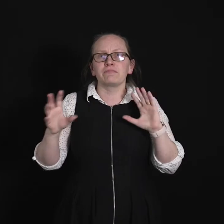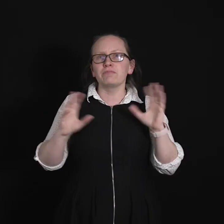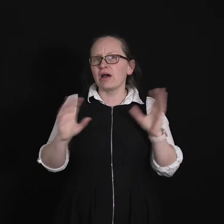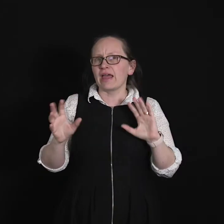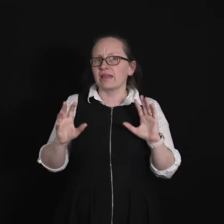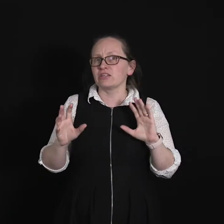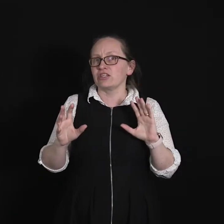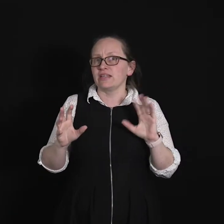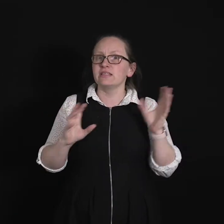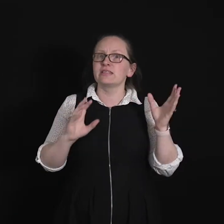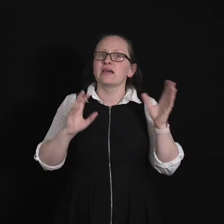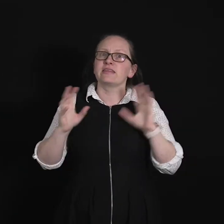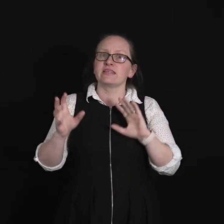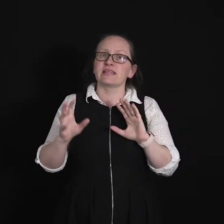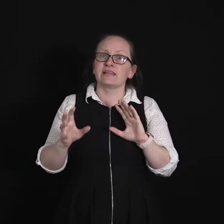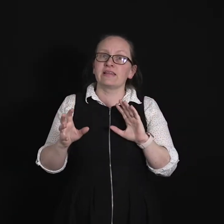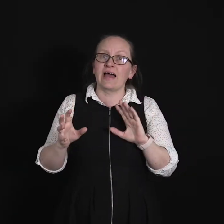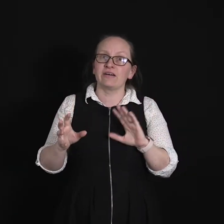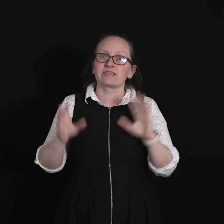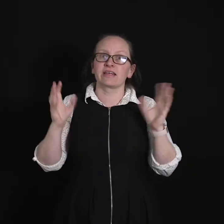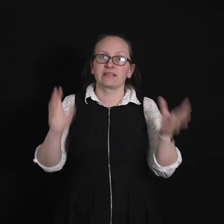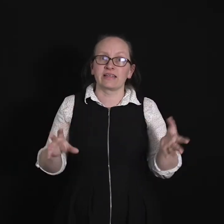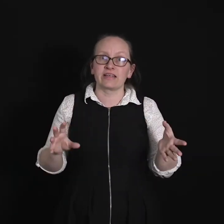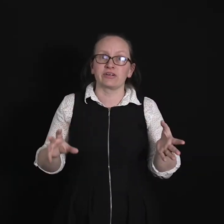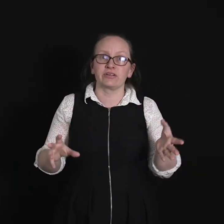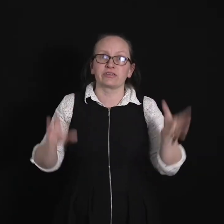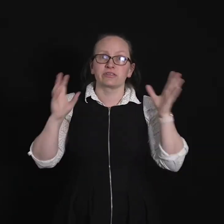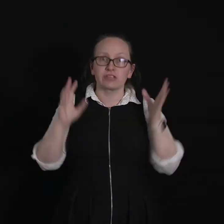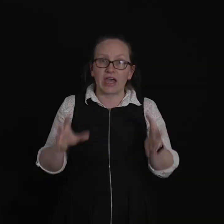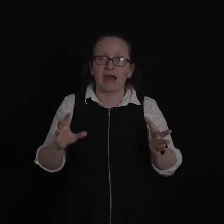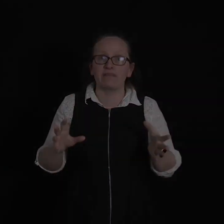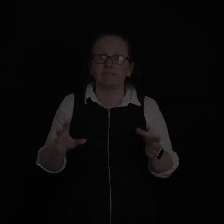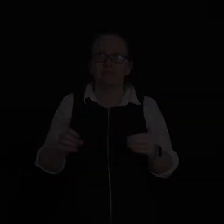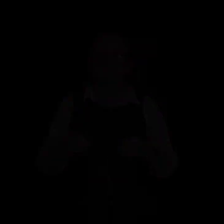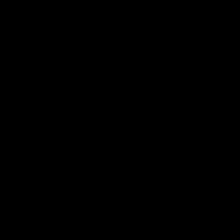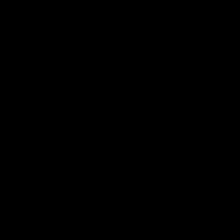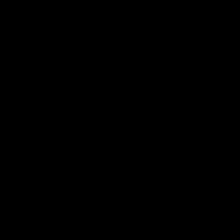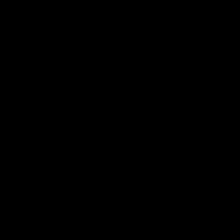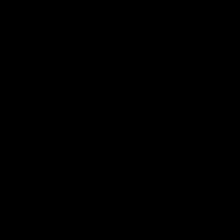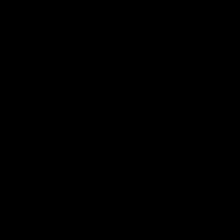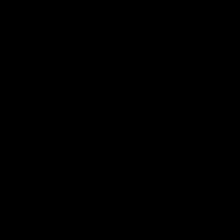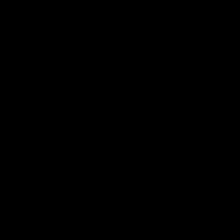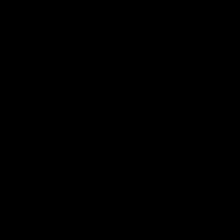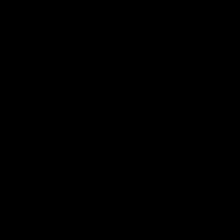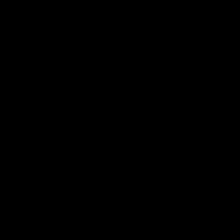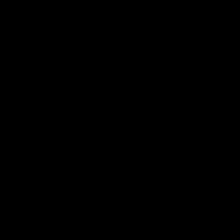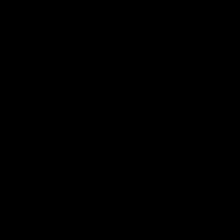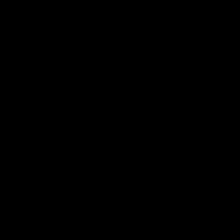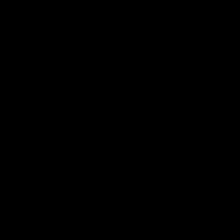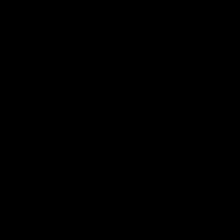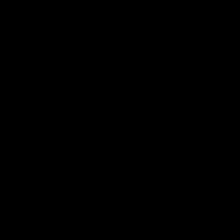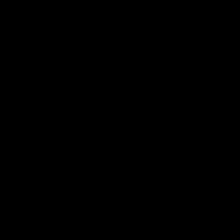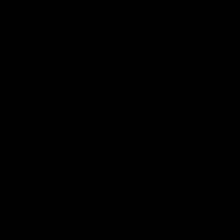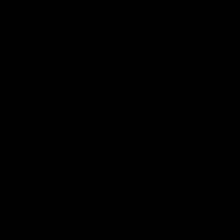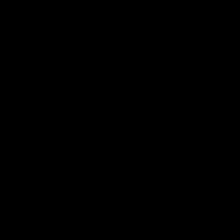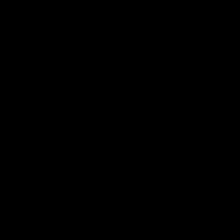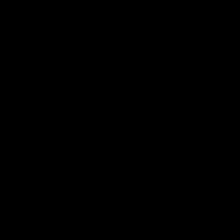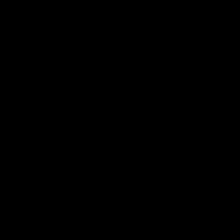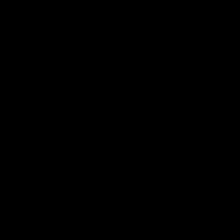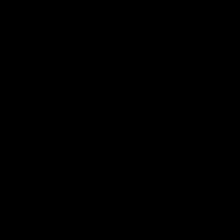what energies this allows an electron to have. Okay, so let's start by considering what a potential well,